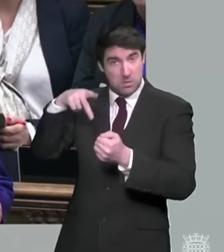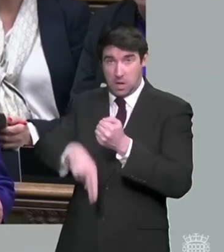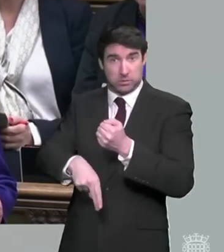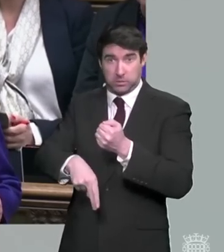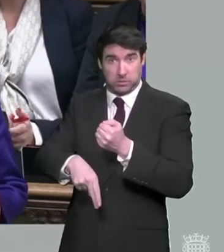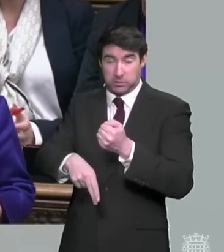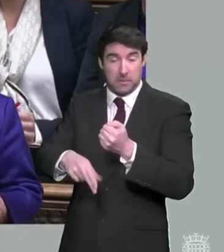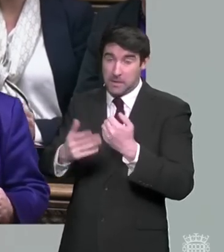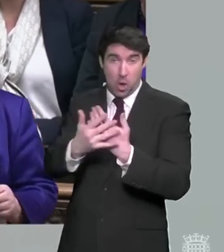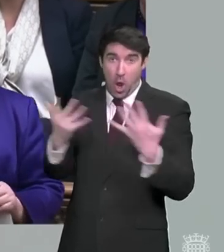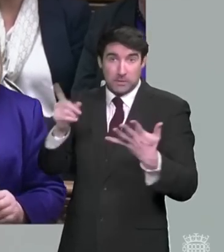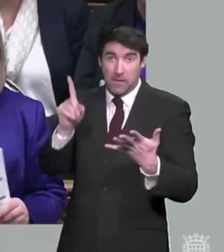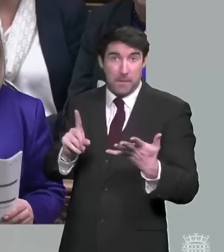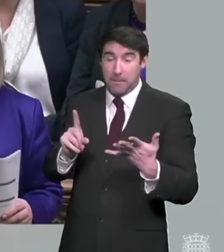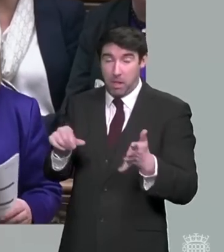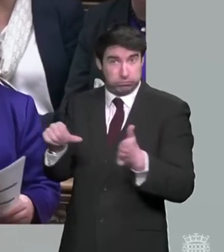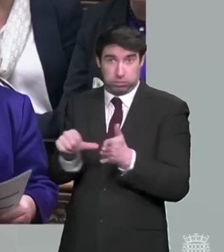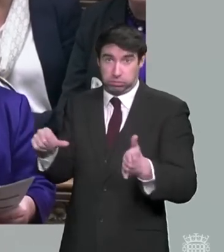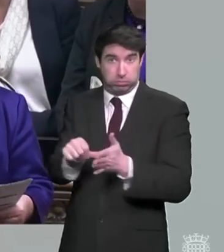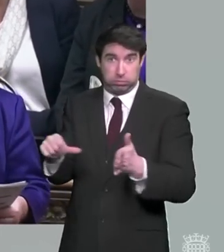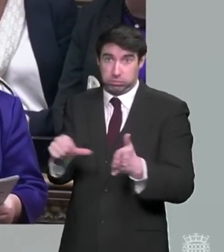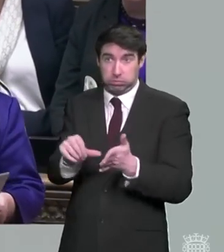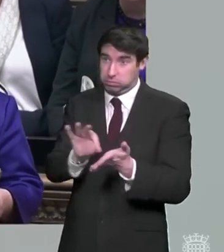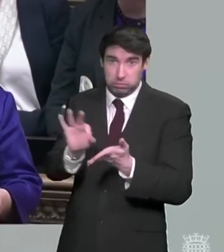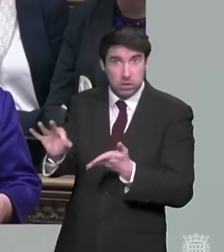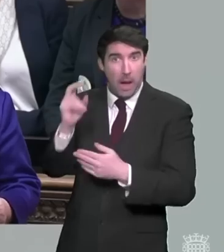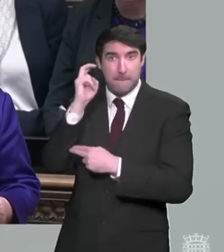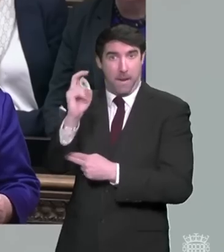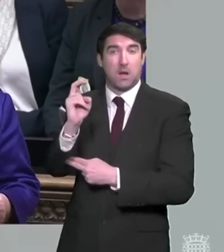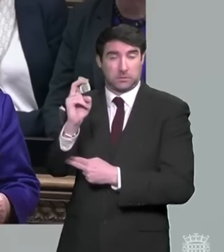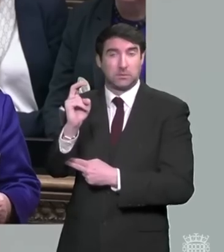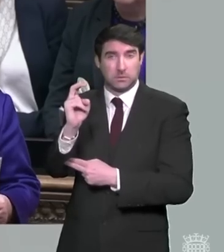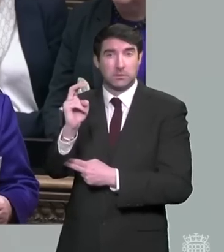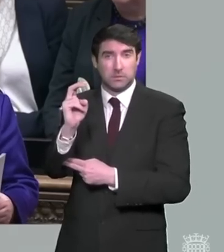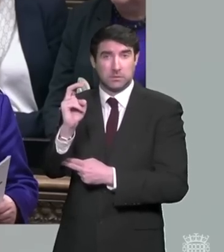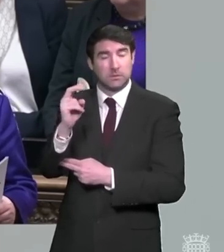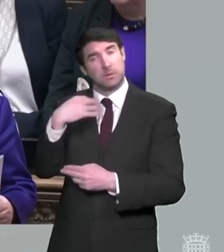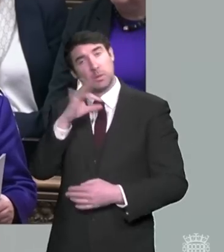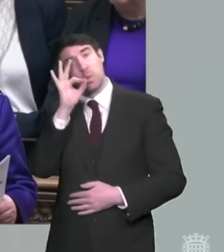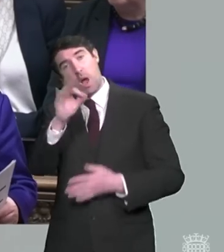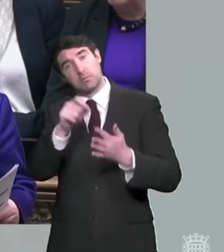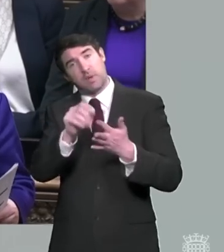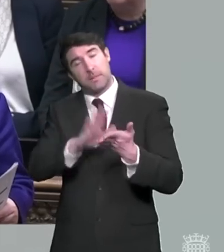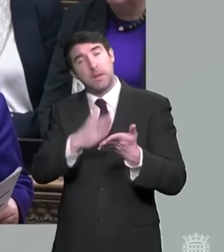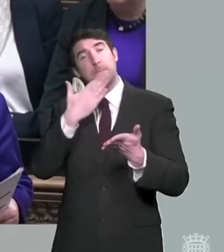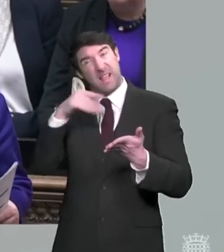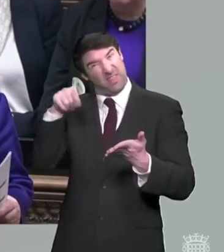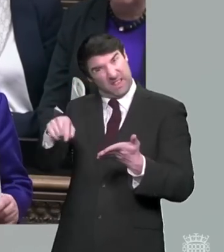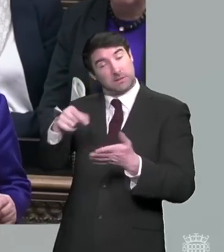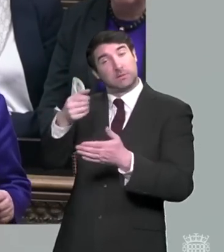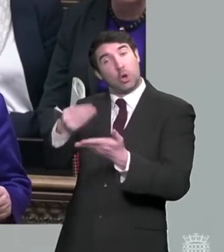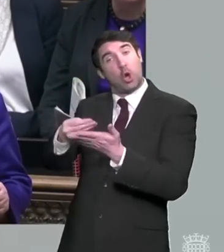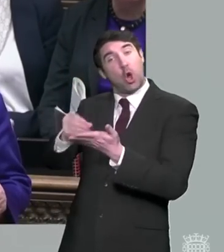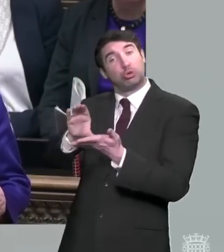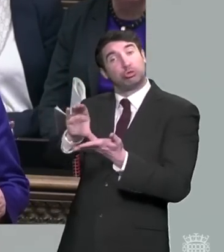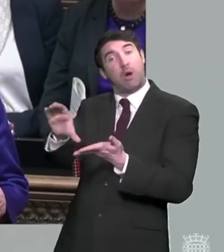be devastating for people across my constituency and others. Will the Prime Minister commit to extending the bus recovery grant so